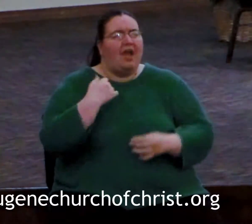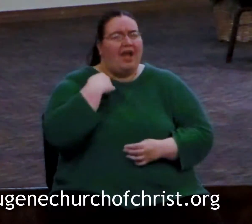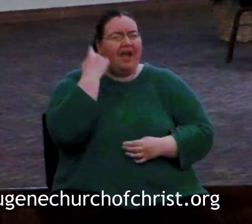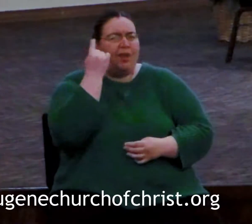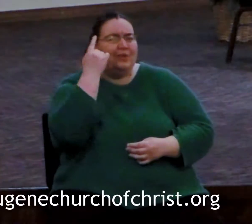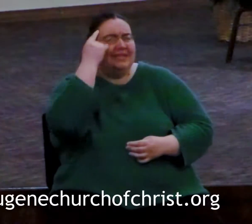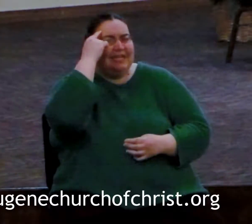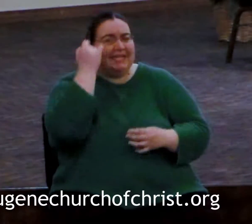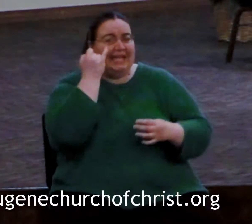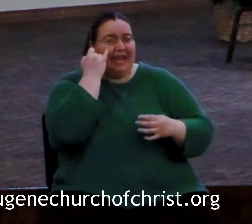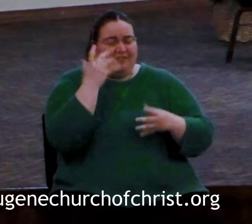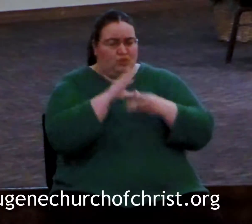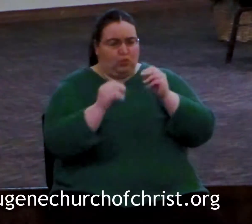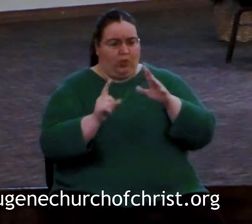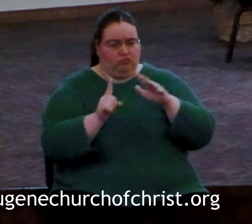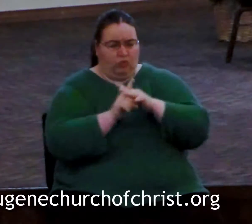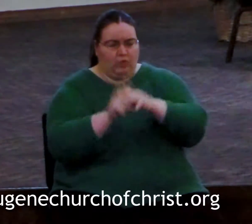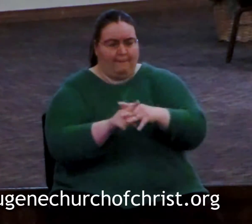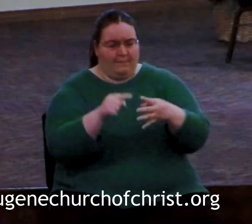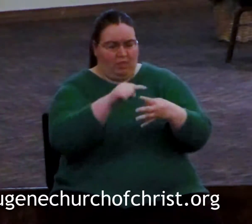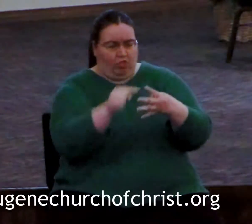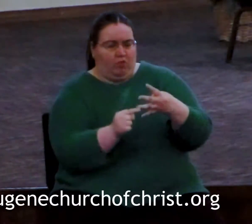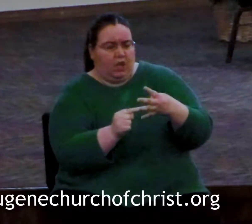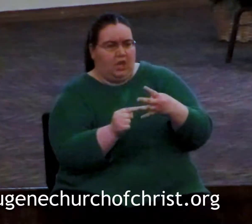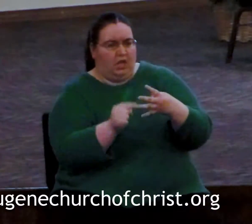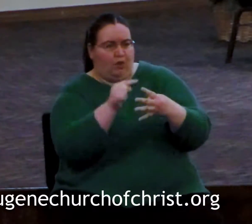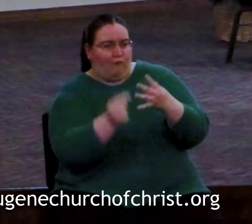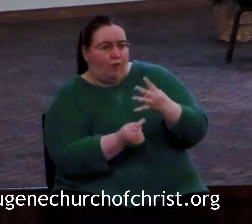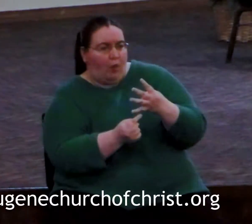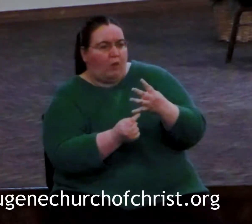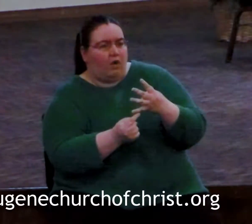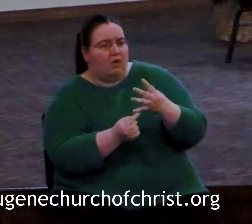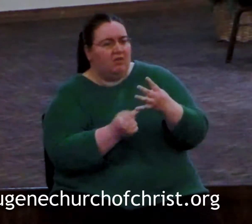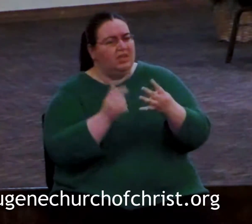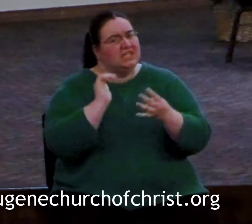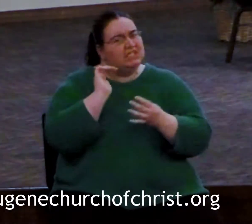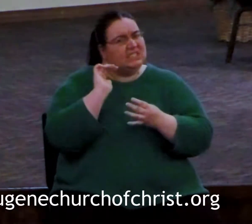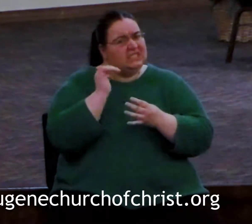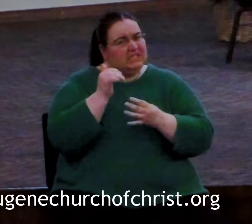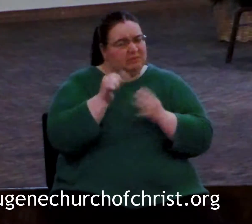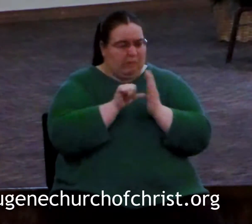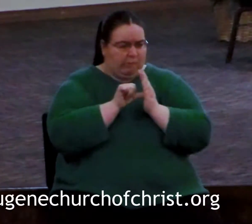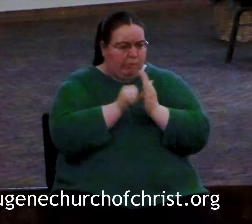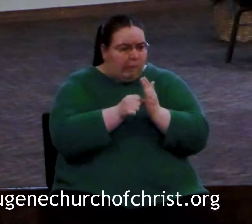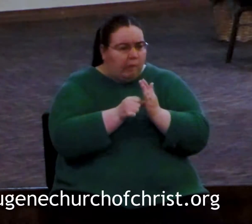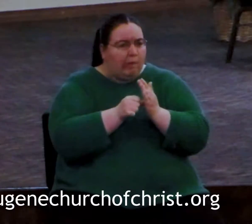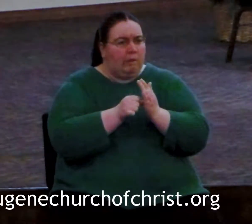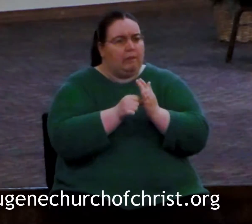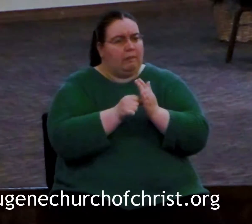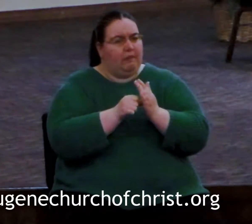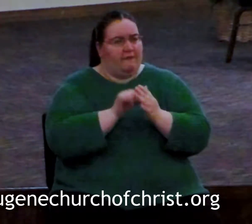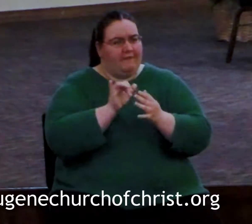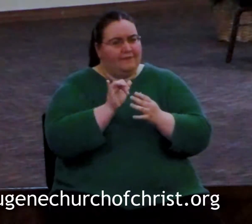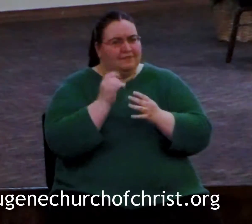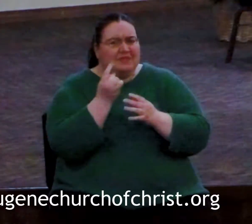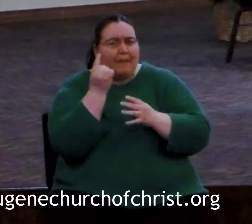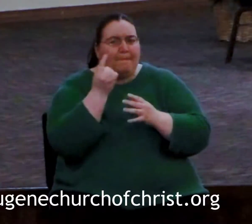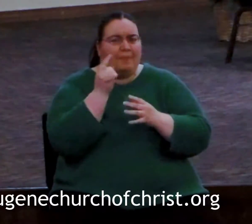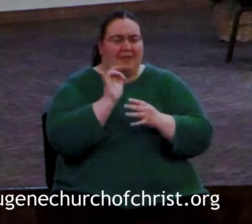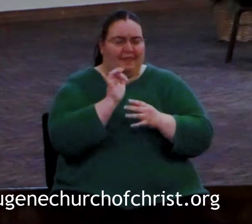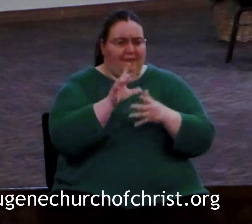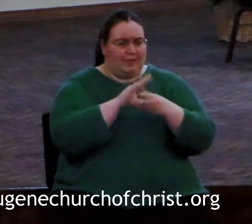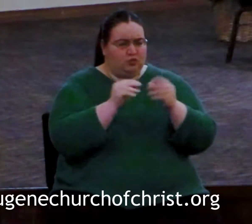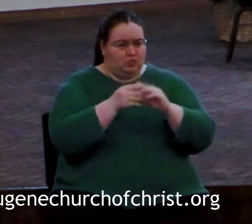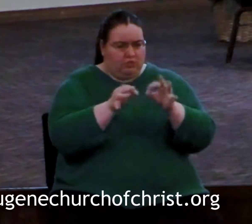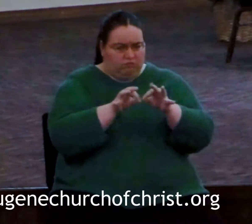of the four Gospels, then there must be some more emphasis there. There must be some really true importance to this story that makes it